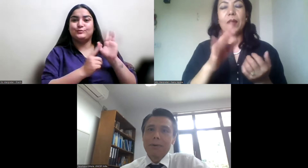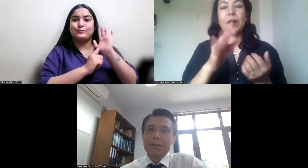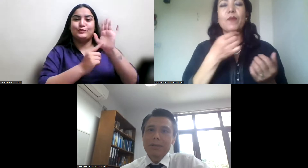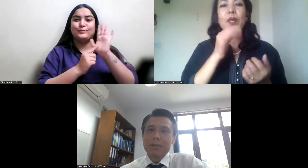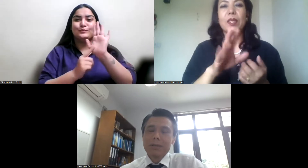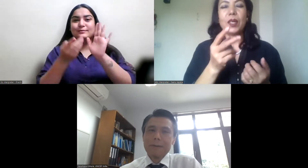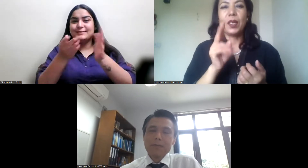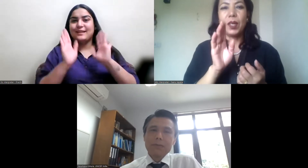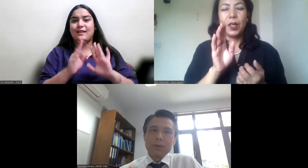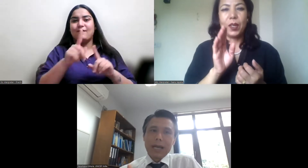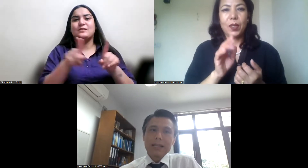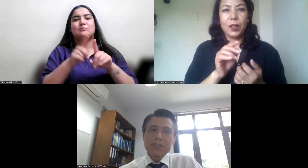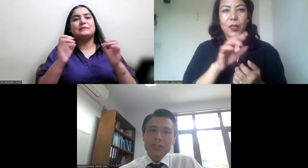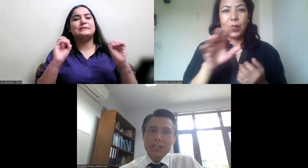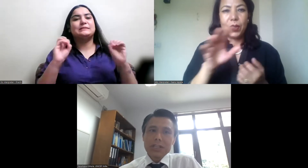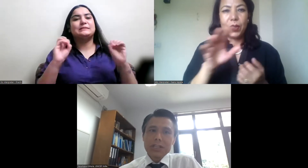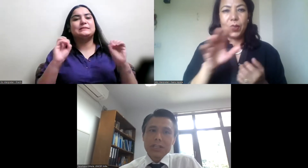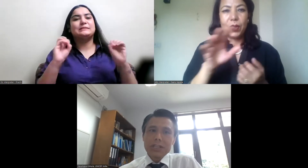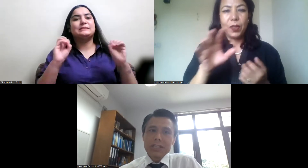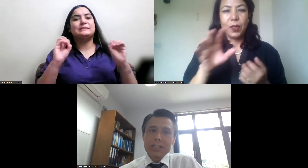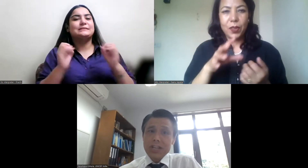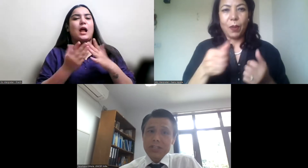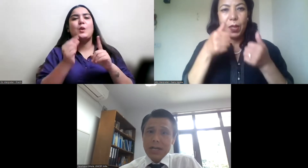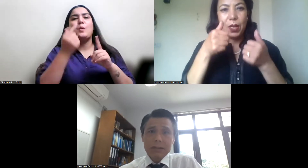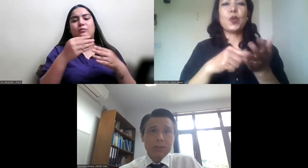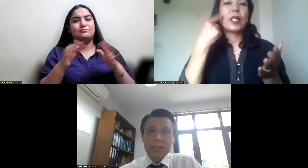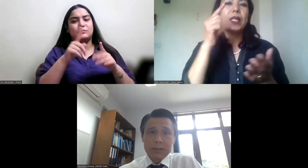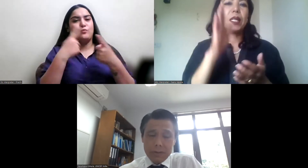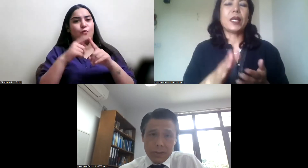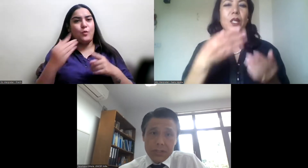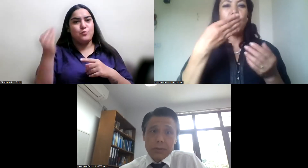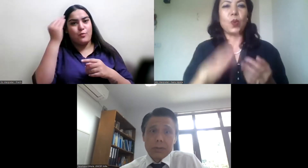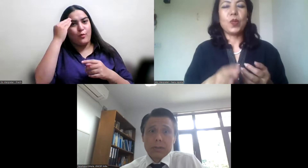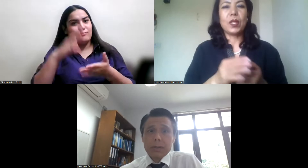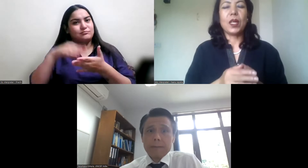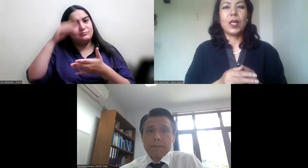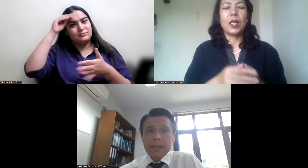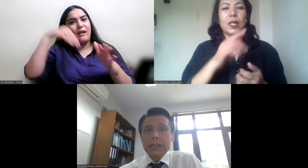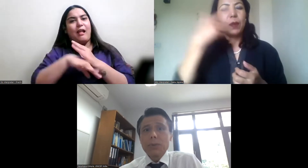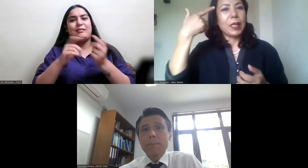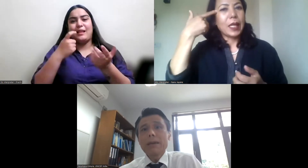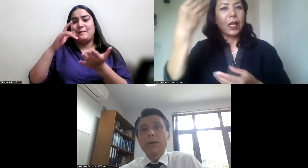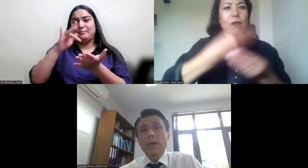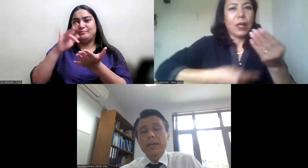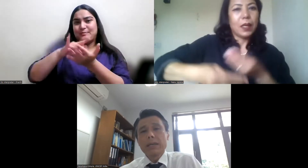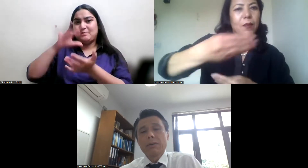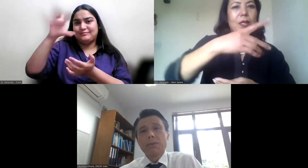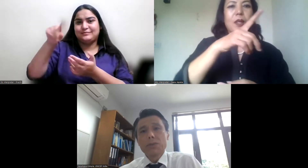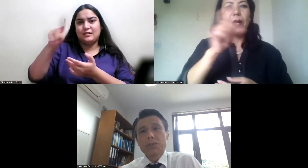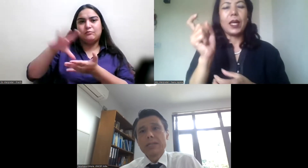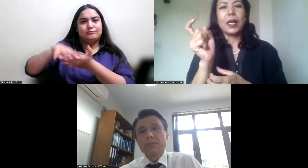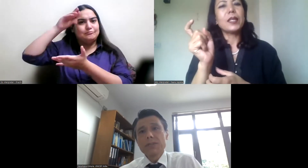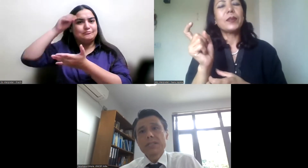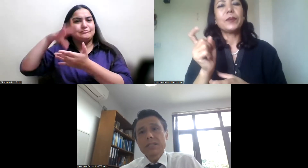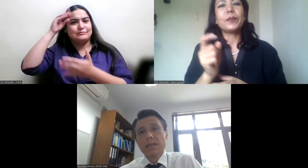starting point for knowledge exchange across the region, and will pave the way for